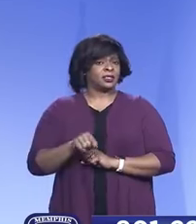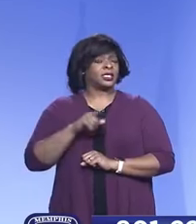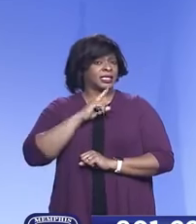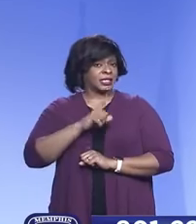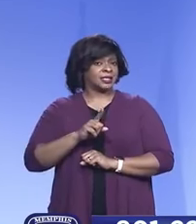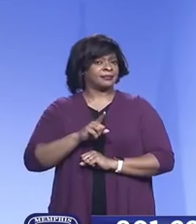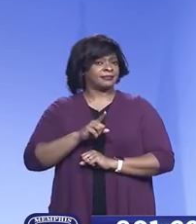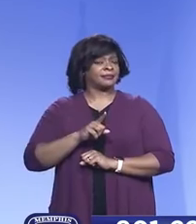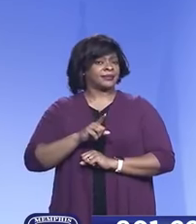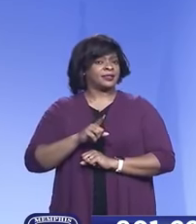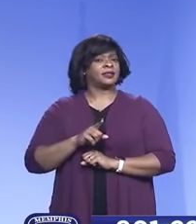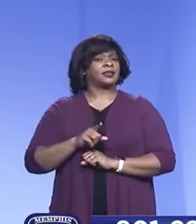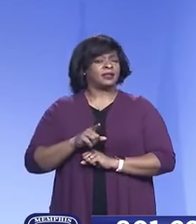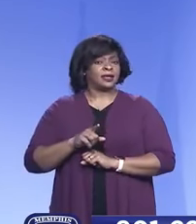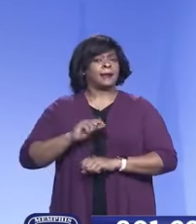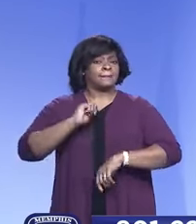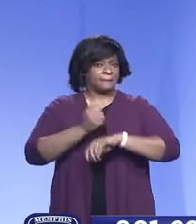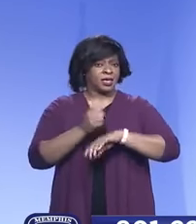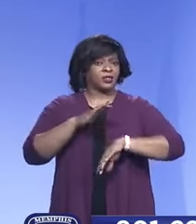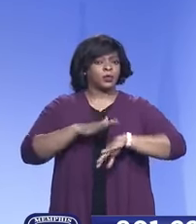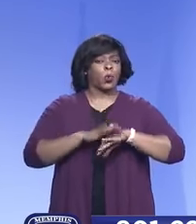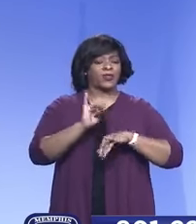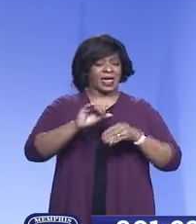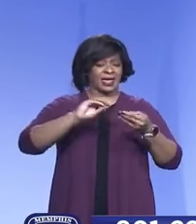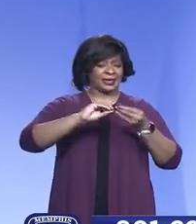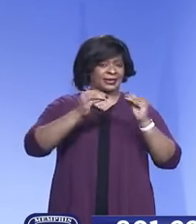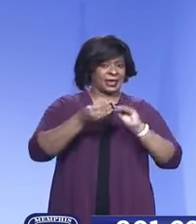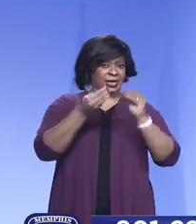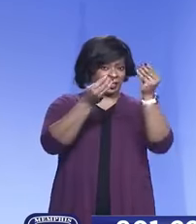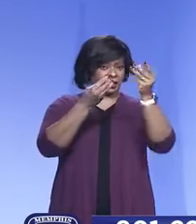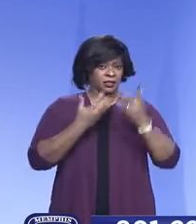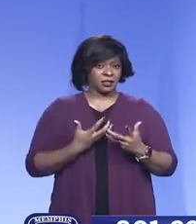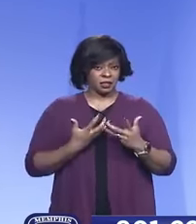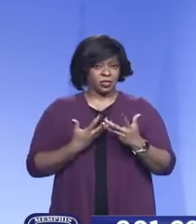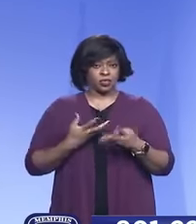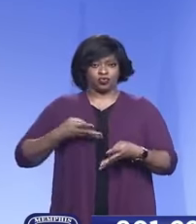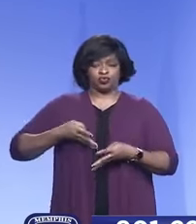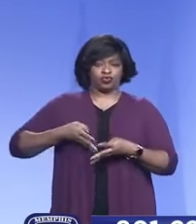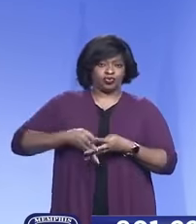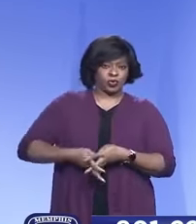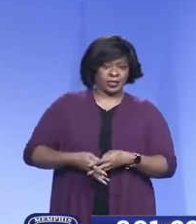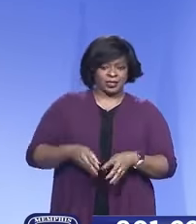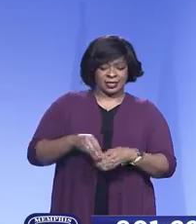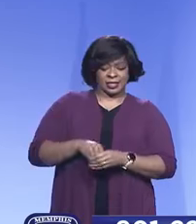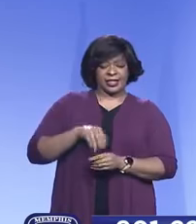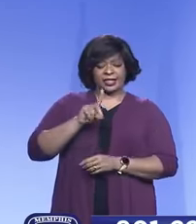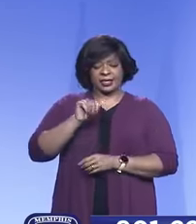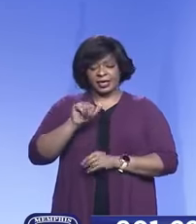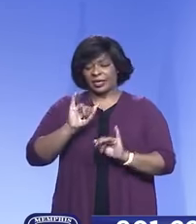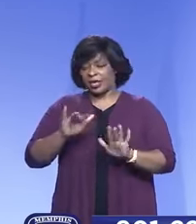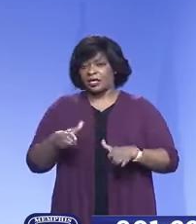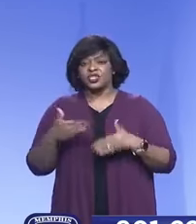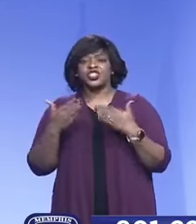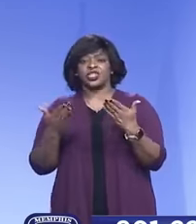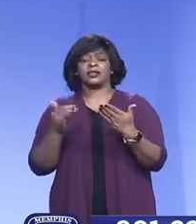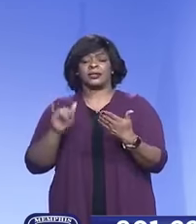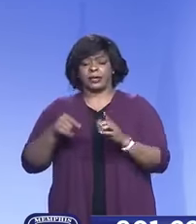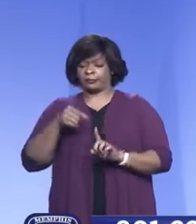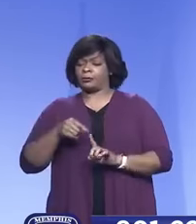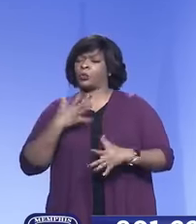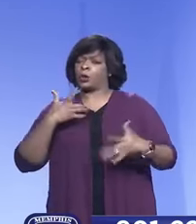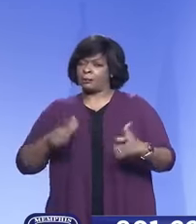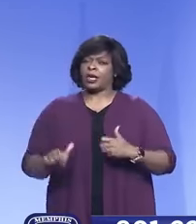is indeed based on data, rooted in the data suggesting that an imminent